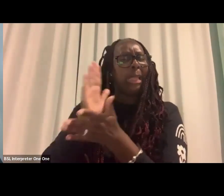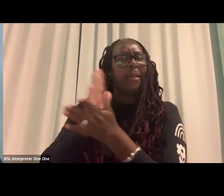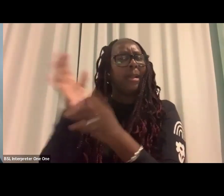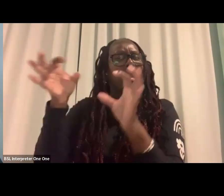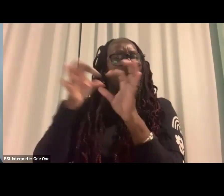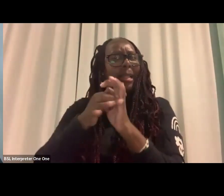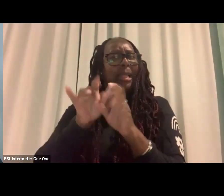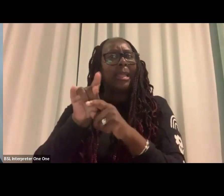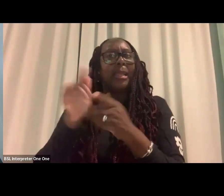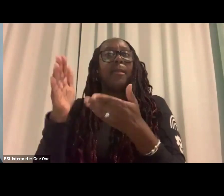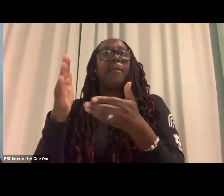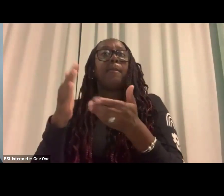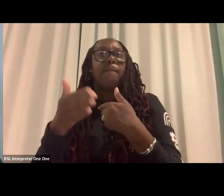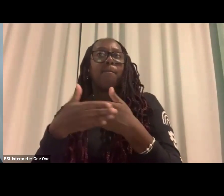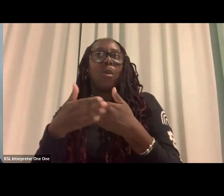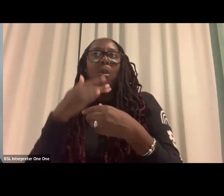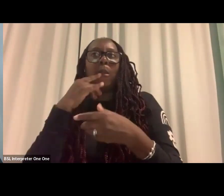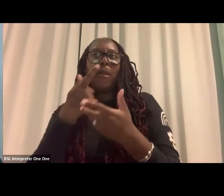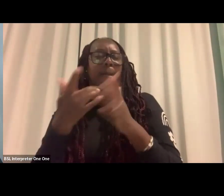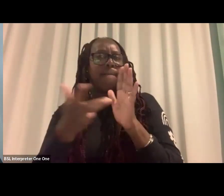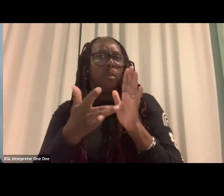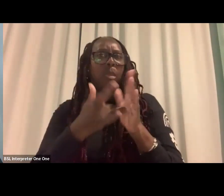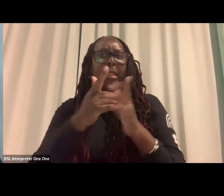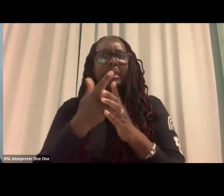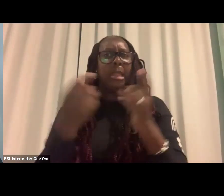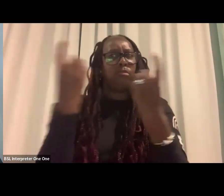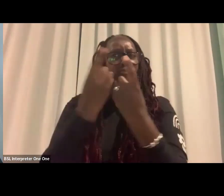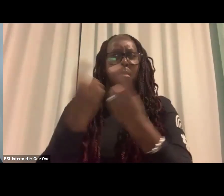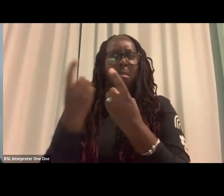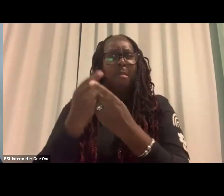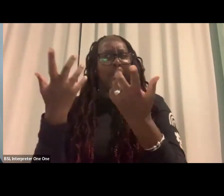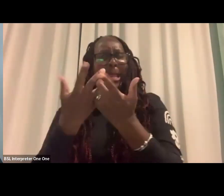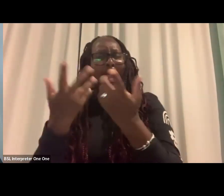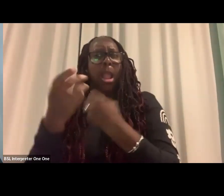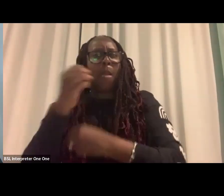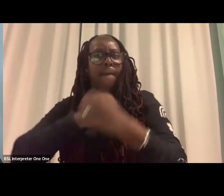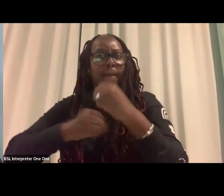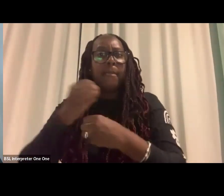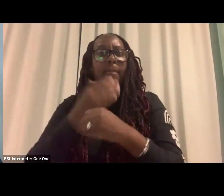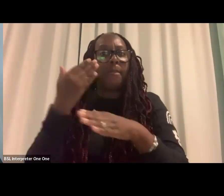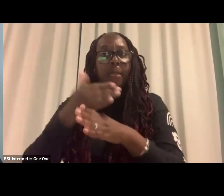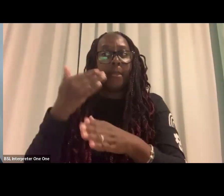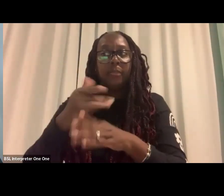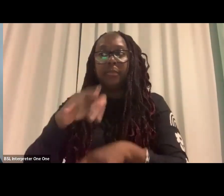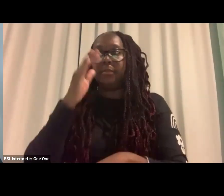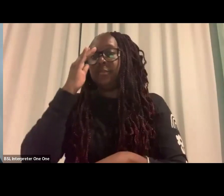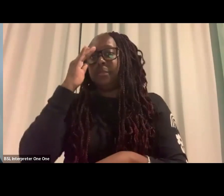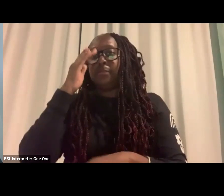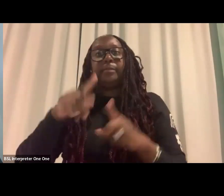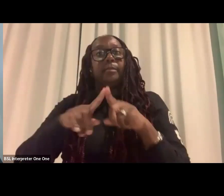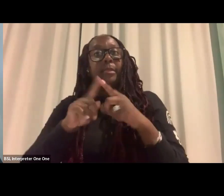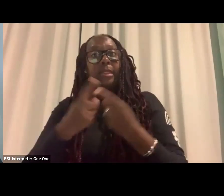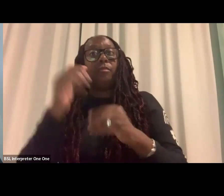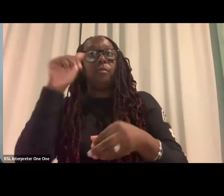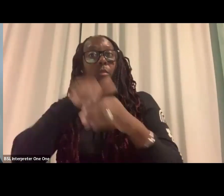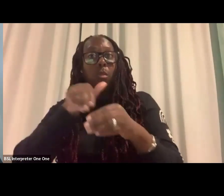more important than gross national product. How do we translate this into action? So in different contexts,